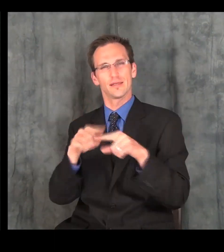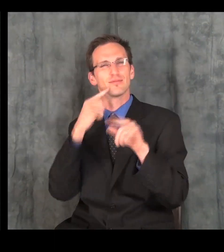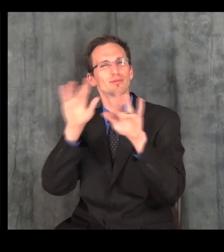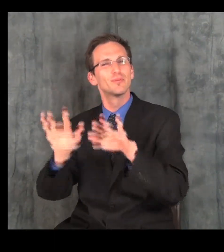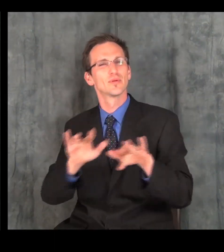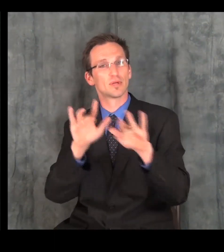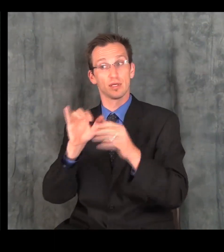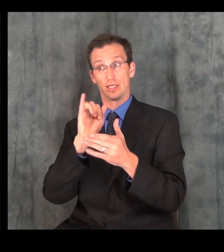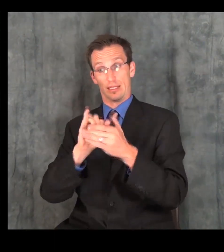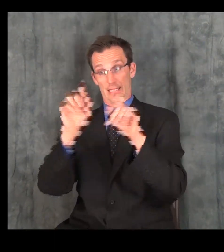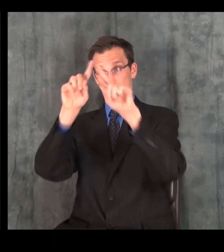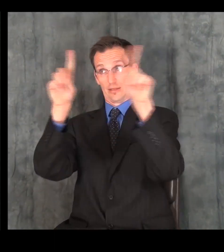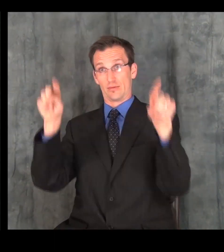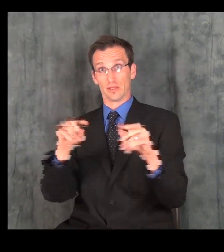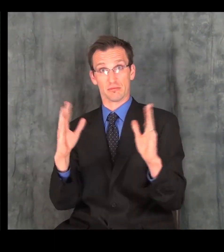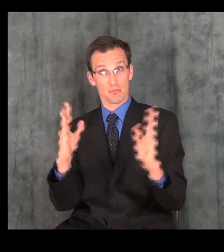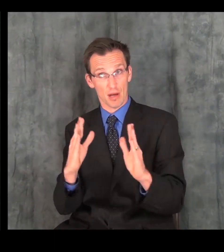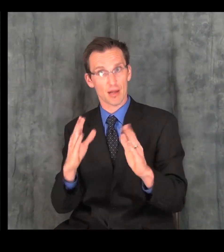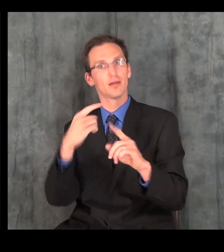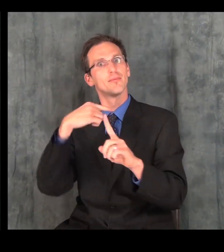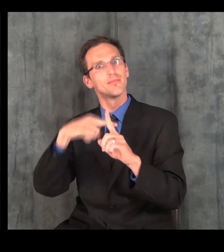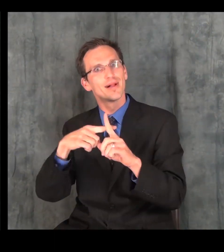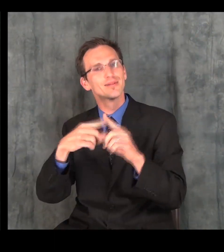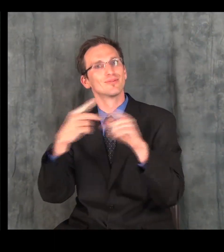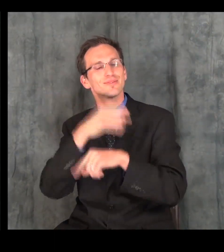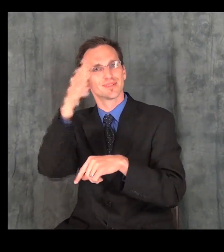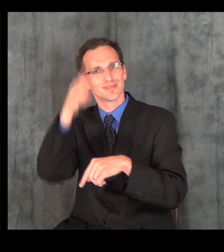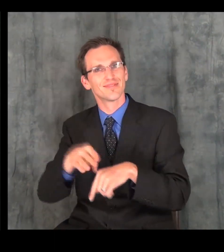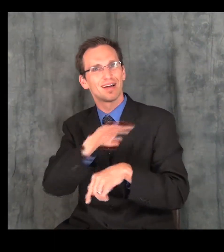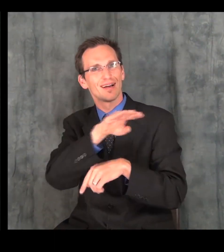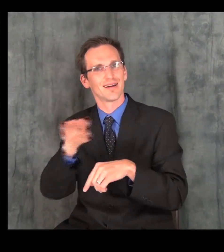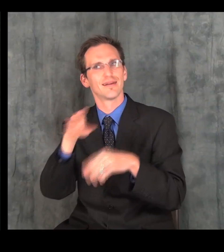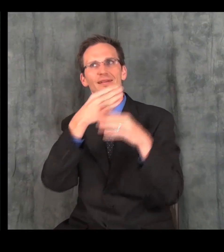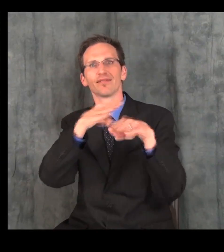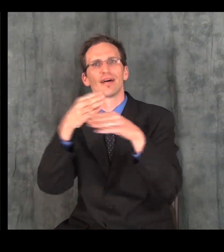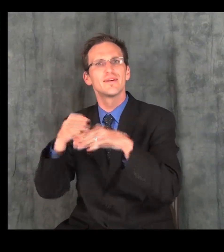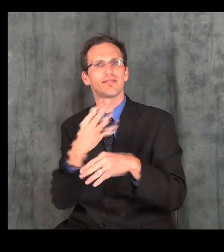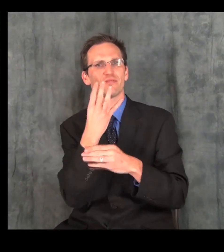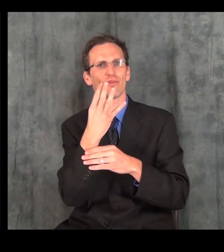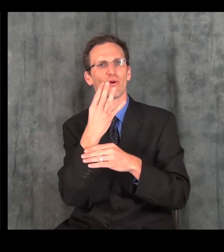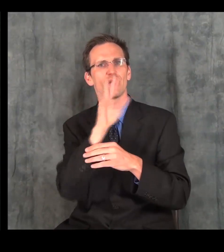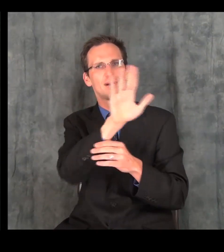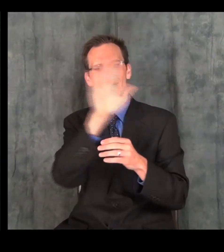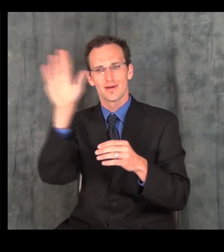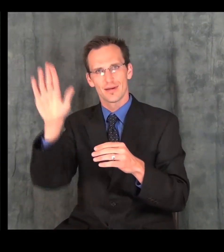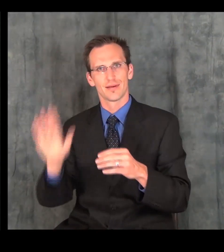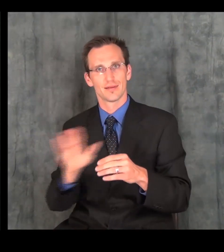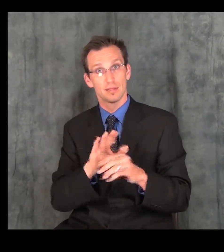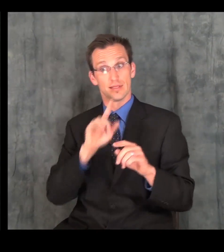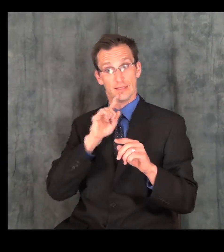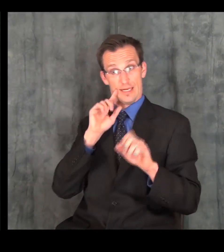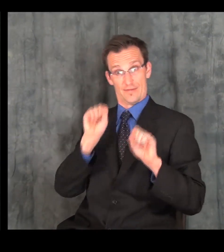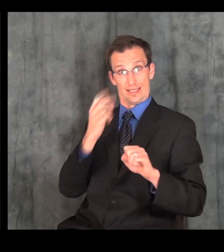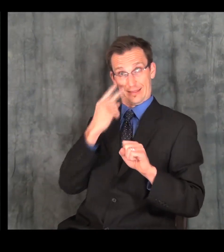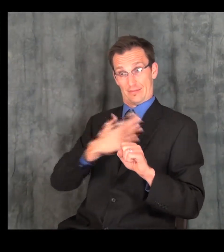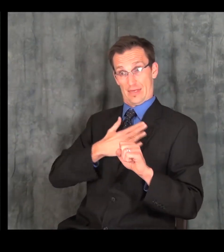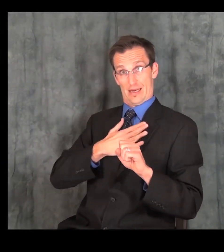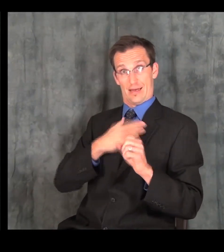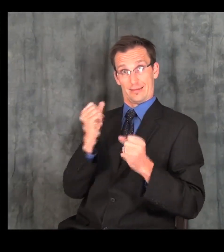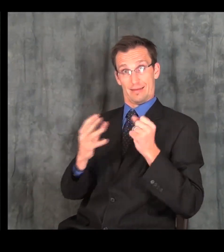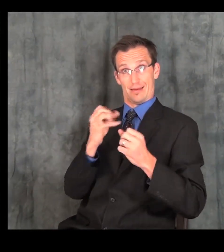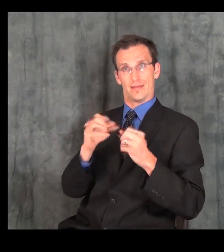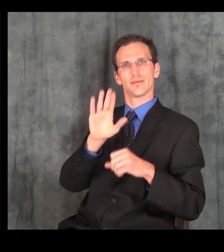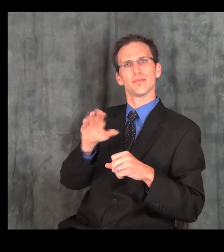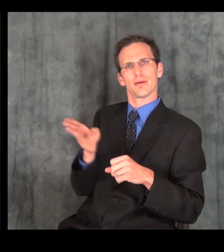was then divided into 4 quadrants. The deaf person could see themselves in their bottom right-hand corner, and they could see